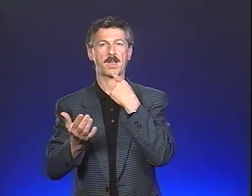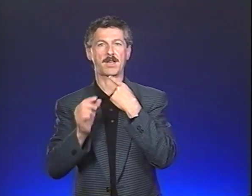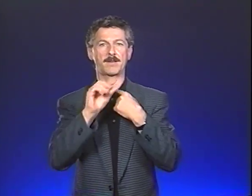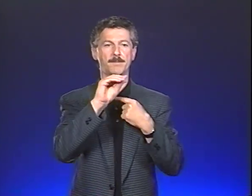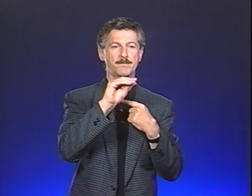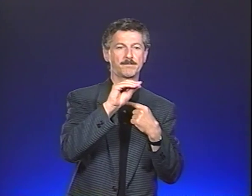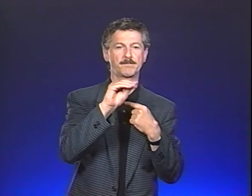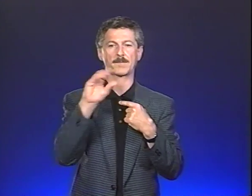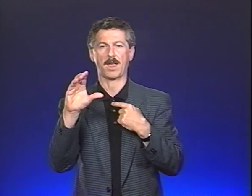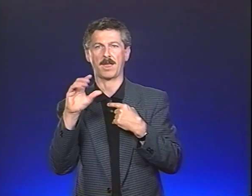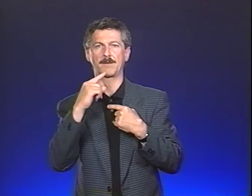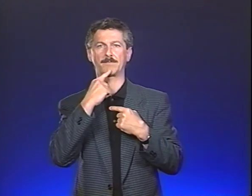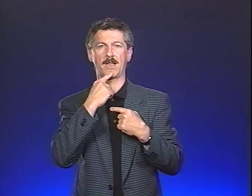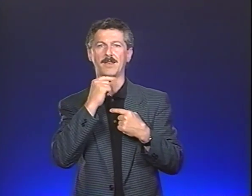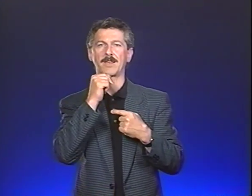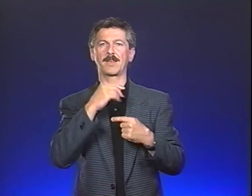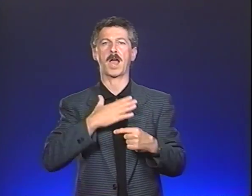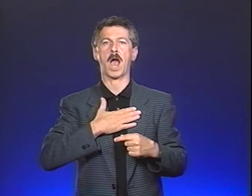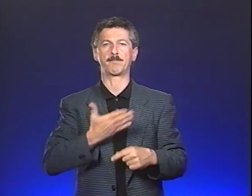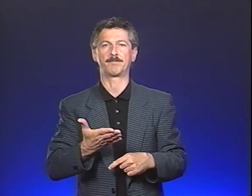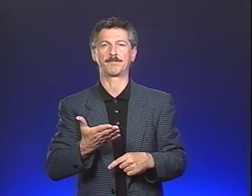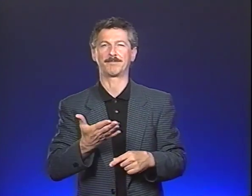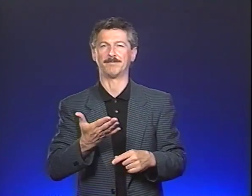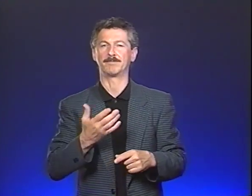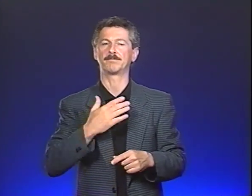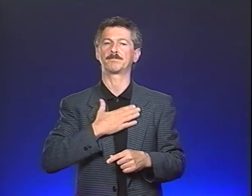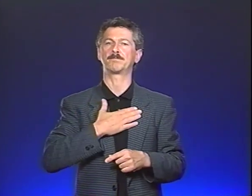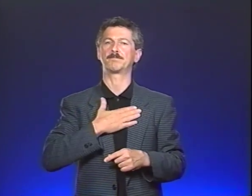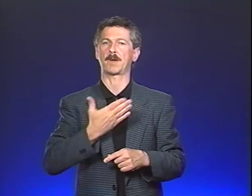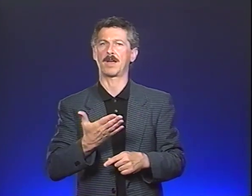It begins with pursed lips, which open as the hand moves away from the chest.